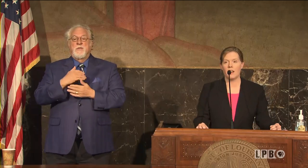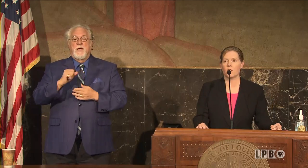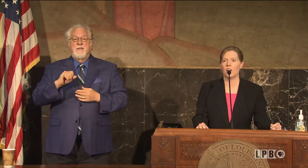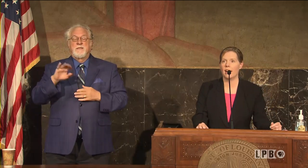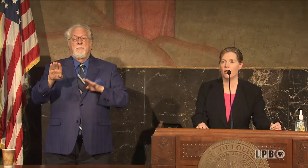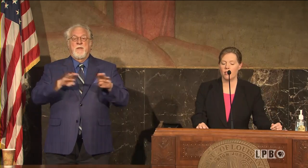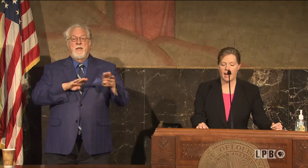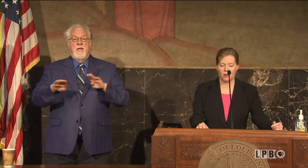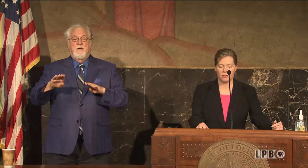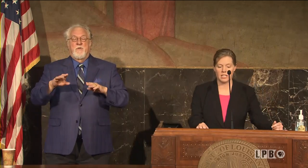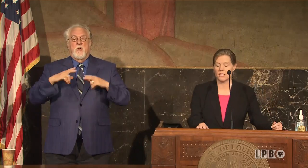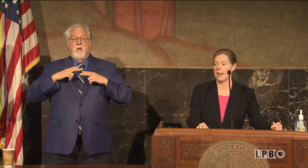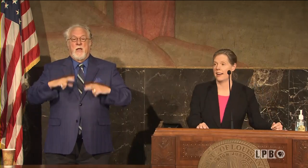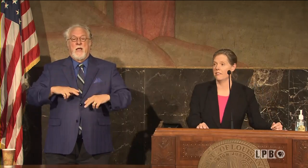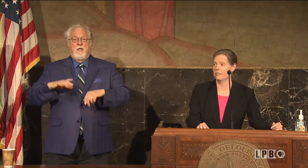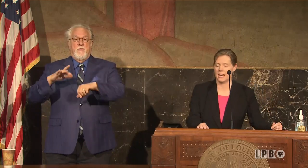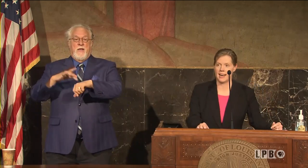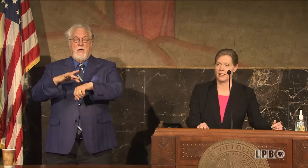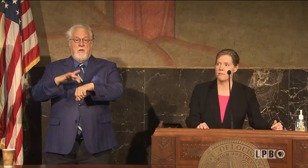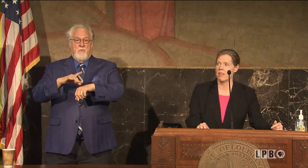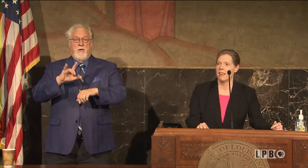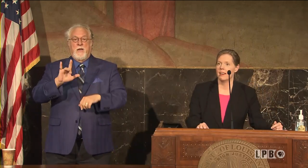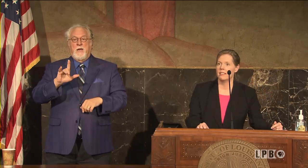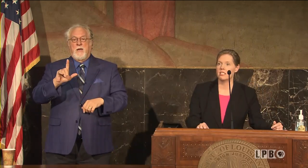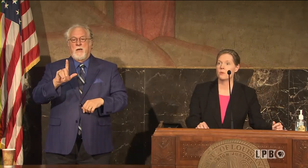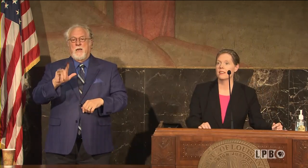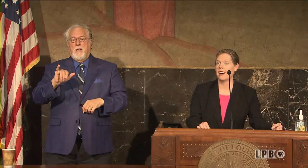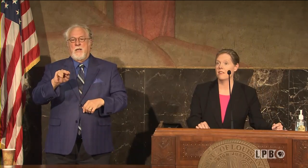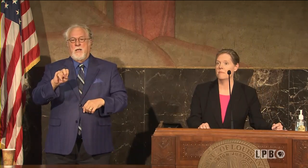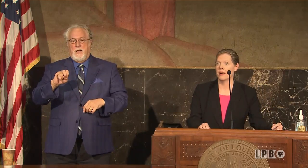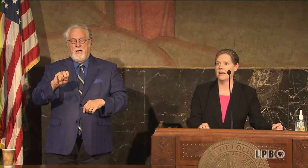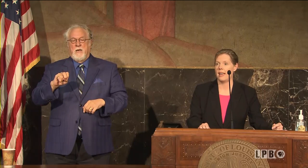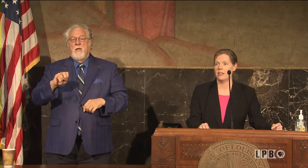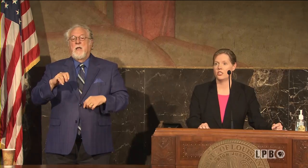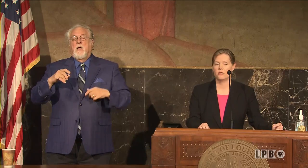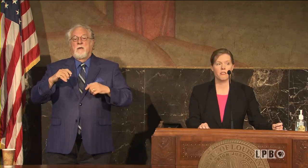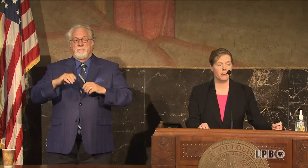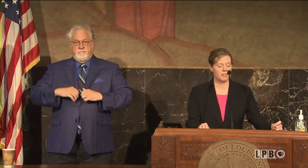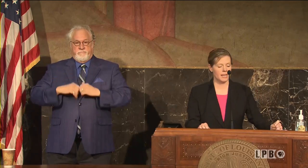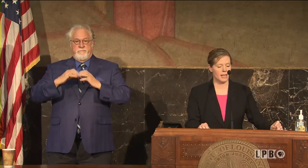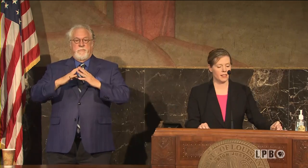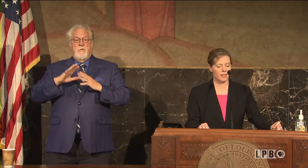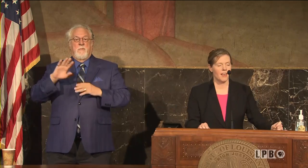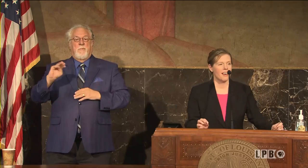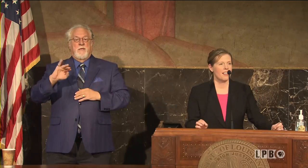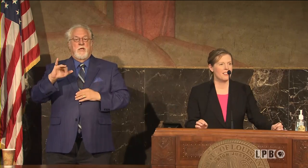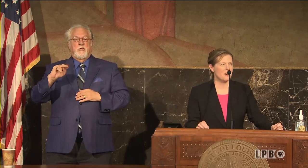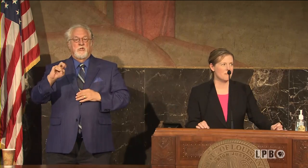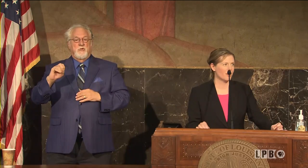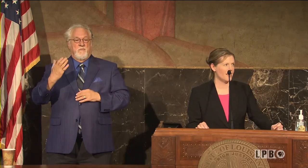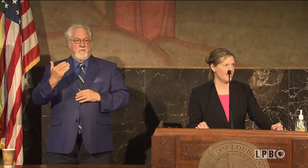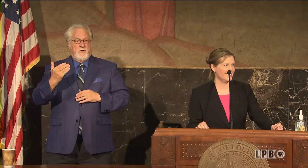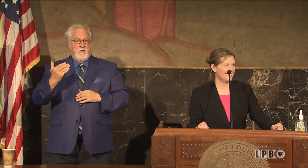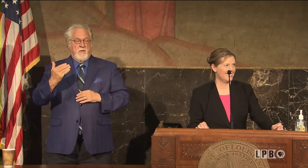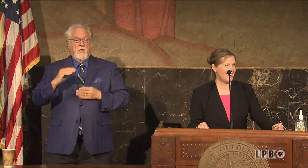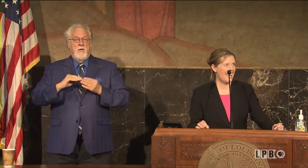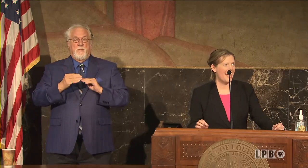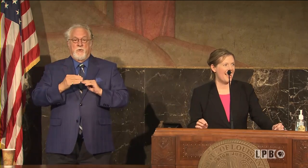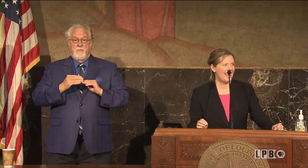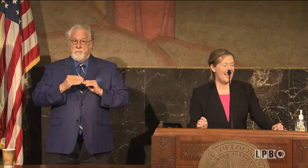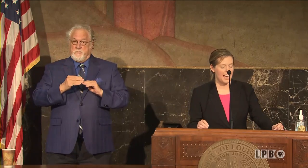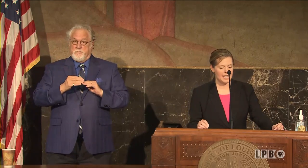the Behavioral Health Outreach Line. This went live on Monday, June 15th. The number